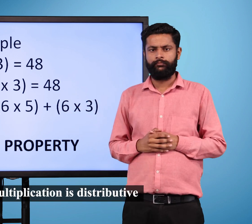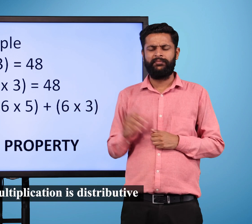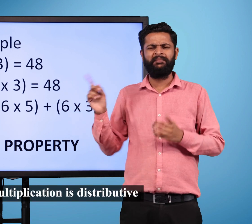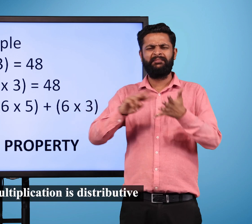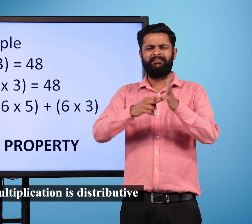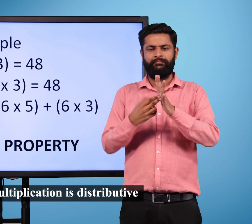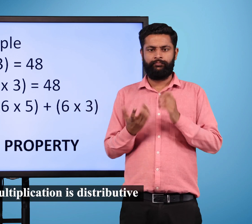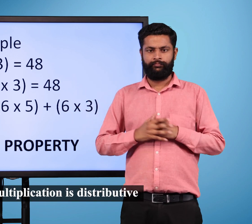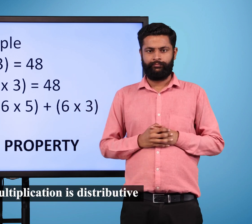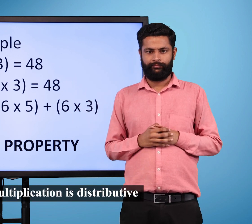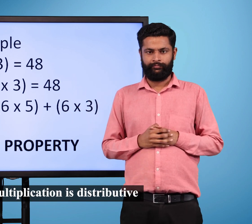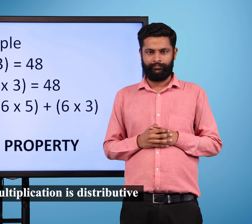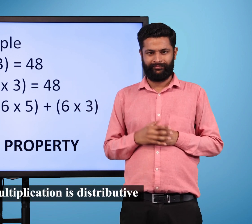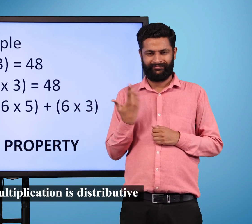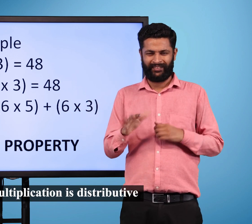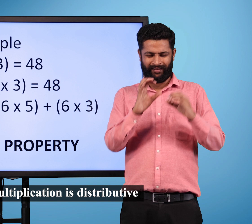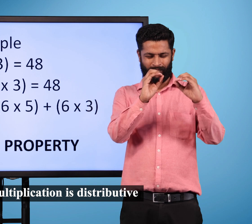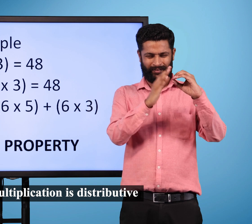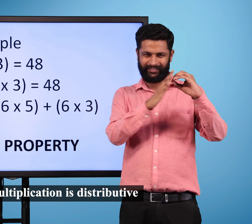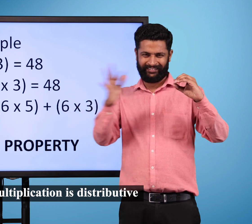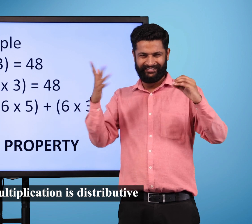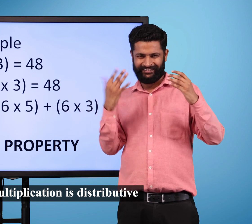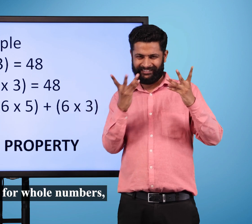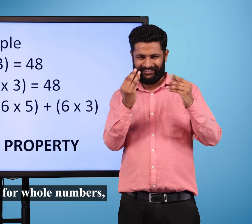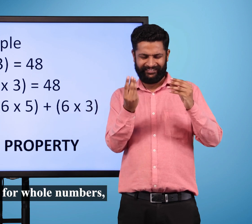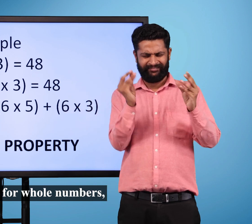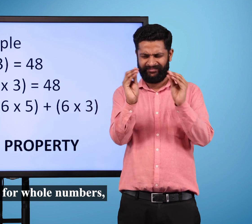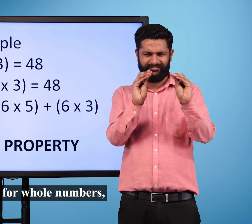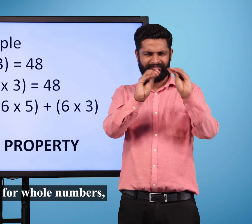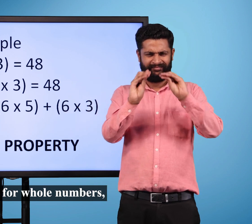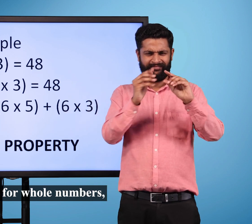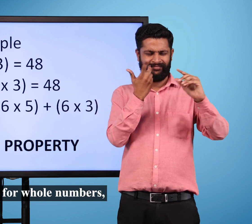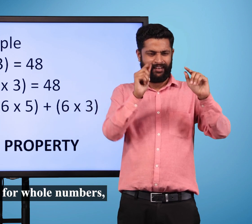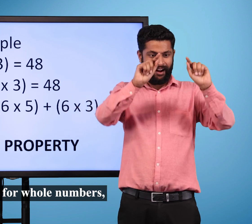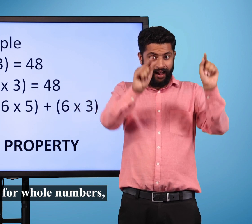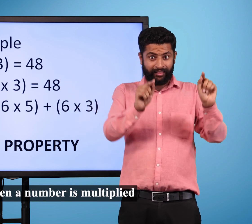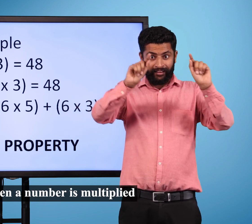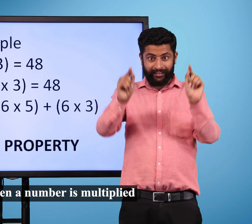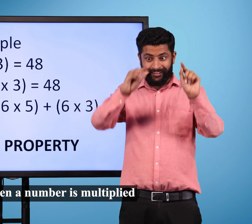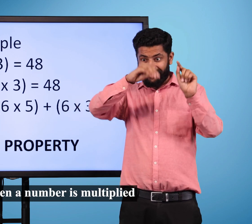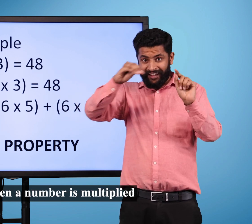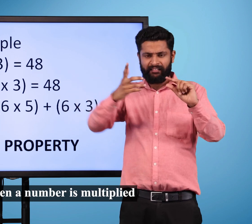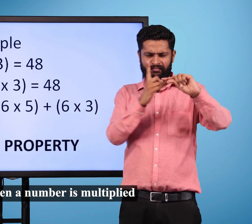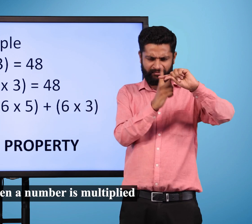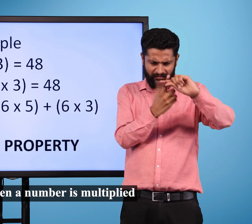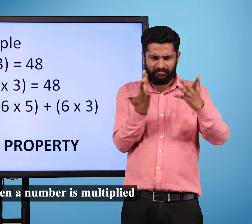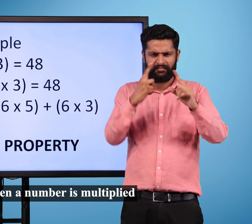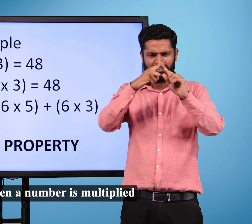When we say that multiplication is distributive over addition for whole numbers, it means that when a number